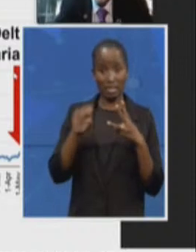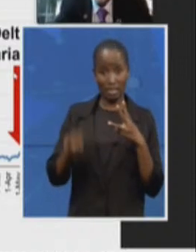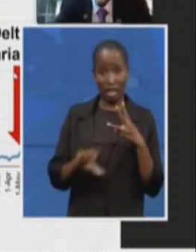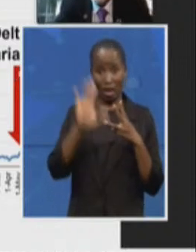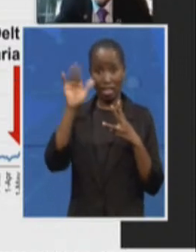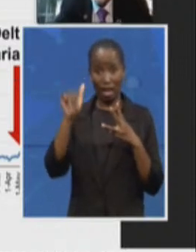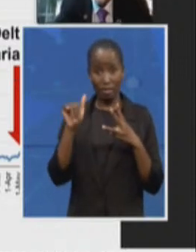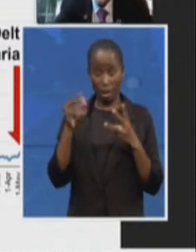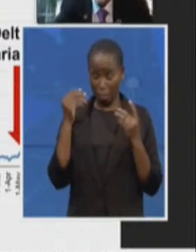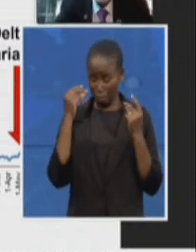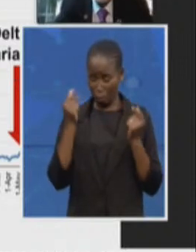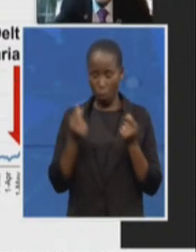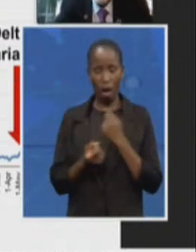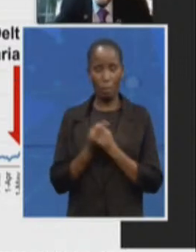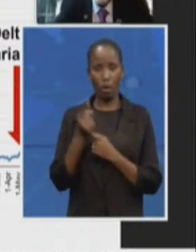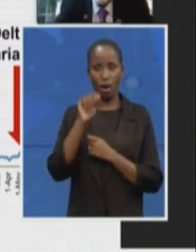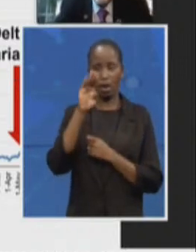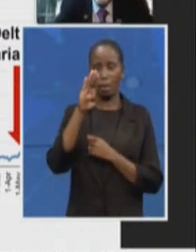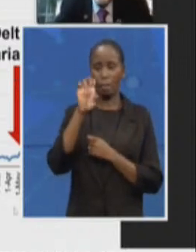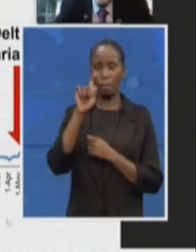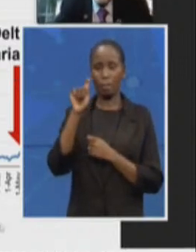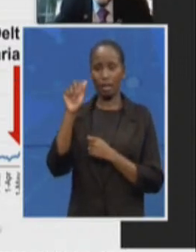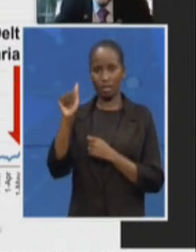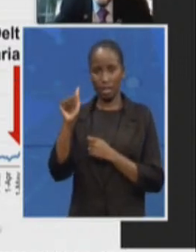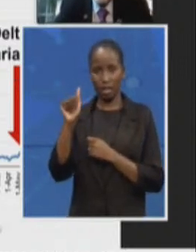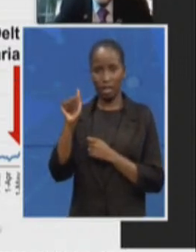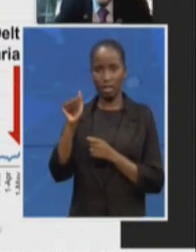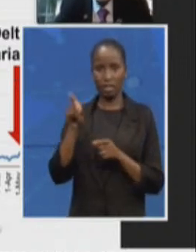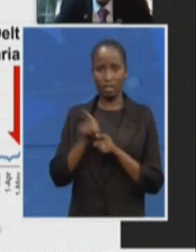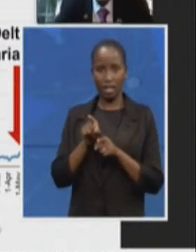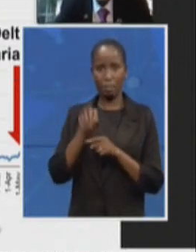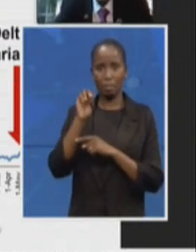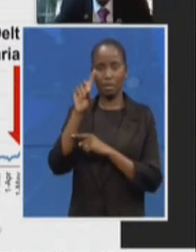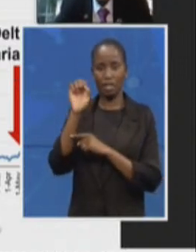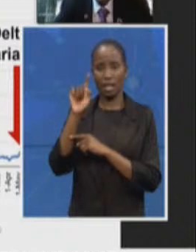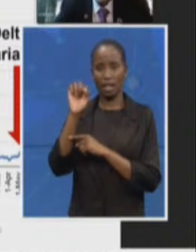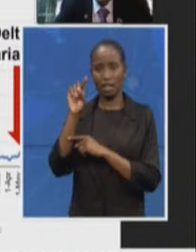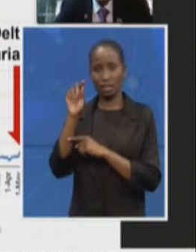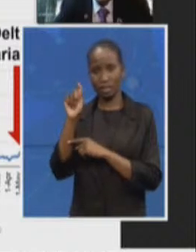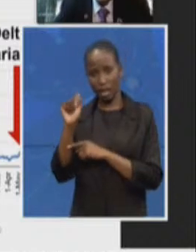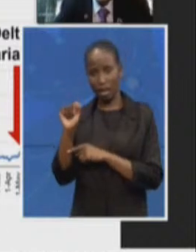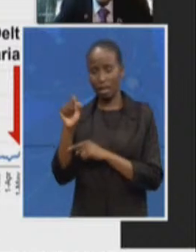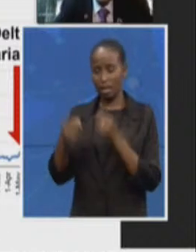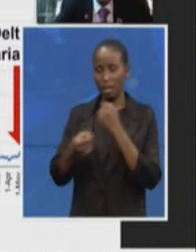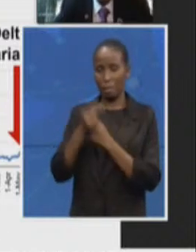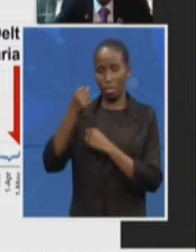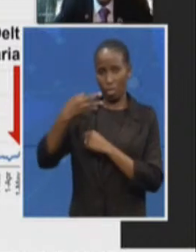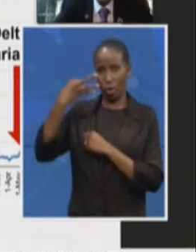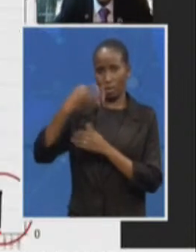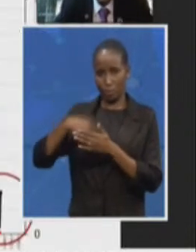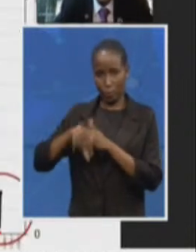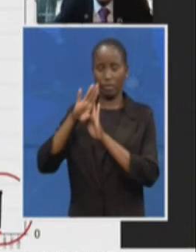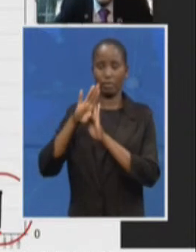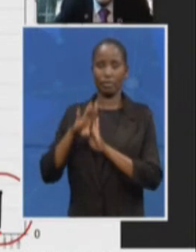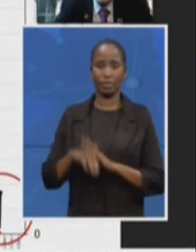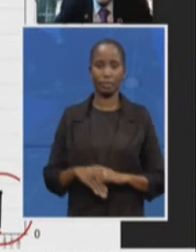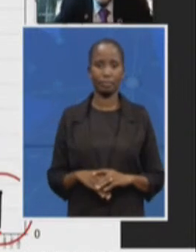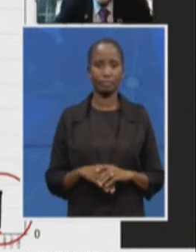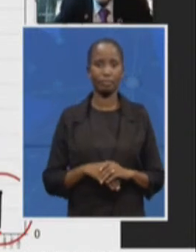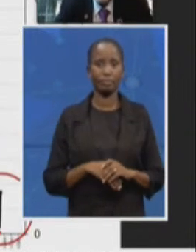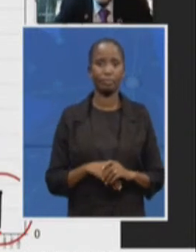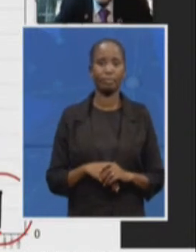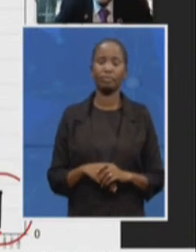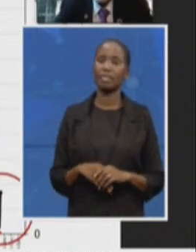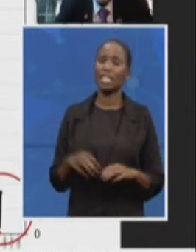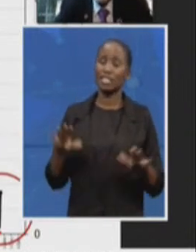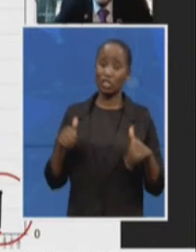Delta variant drove our third wave. And so we have some idea of the challenges we grapple with in dealing